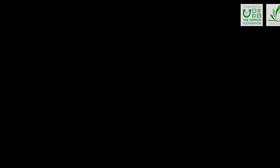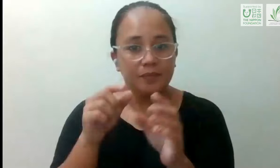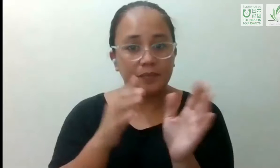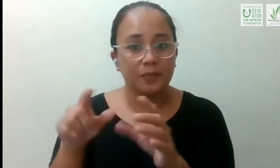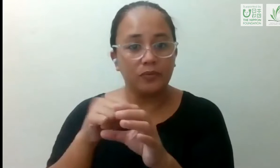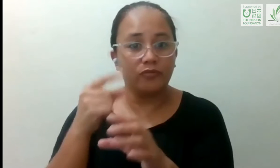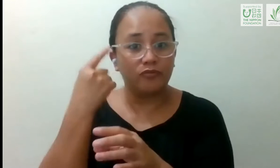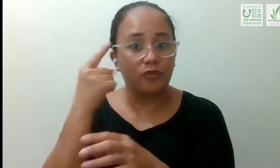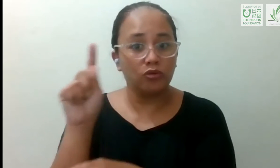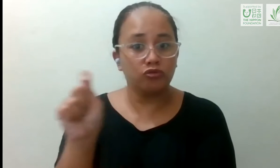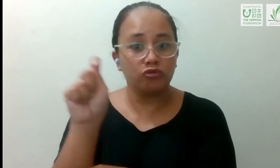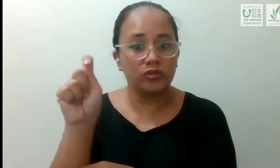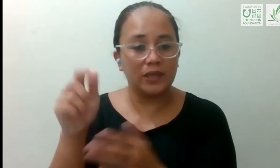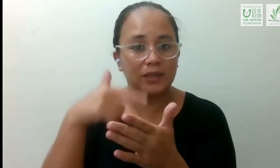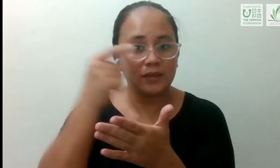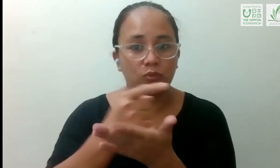next week.